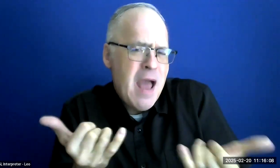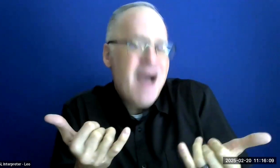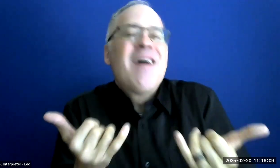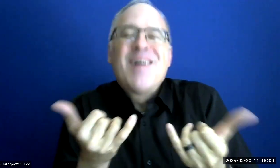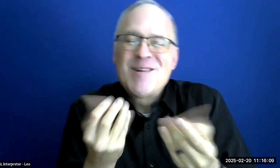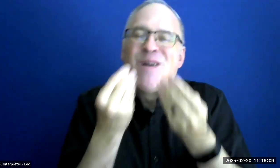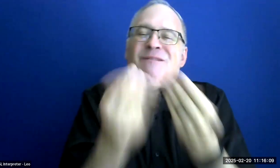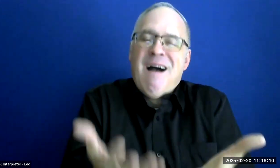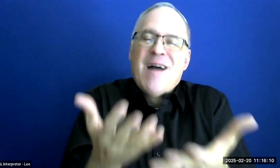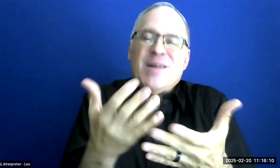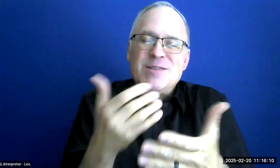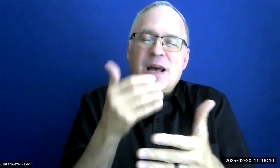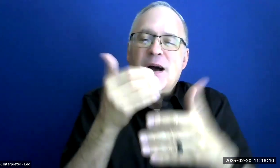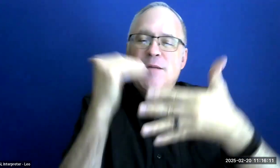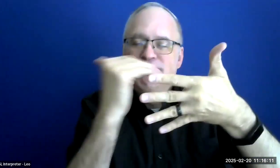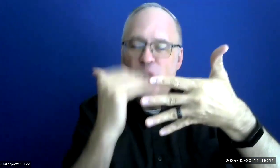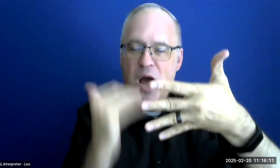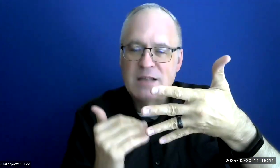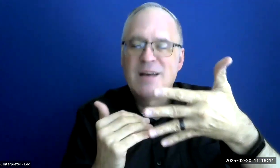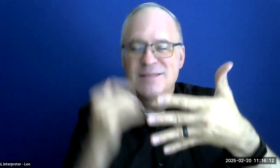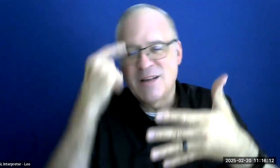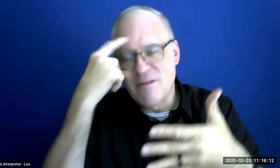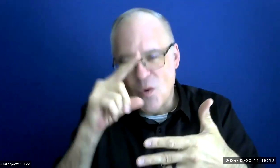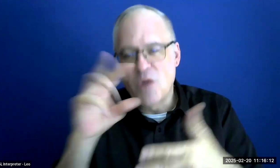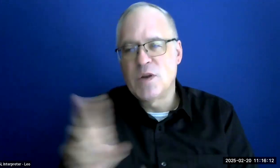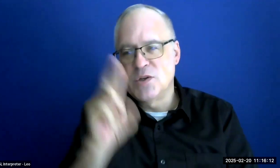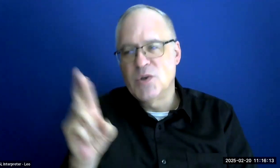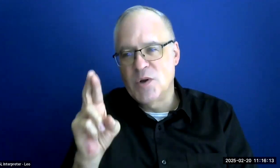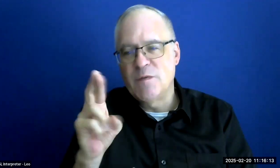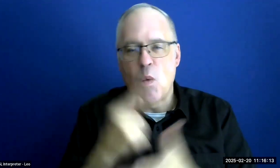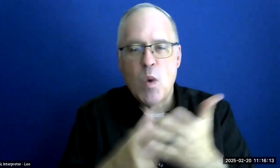amendment process and tells of the need for ratification.